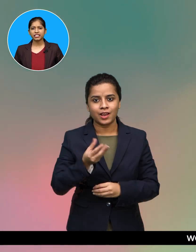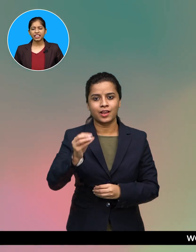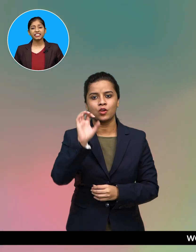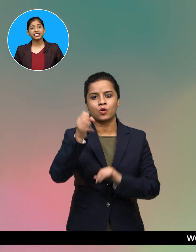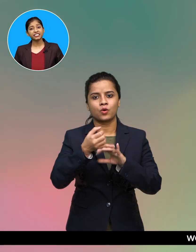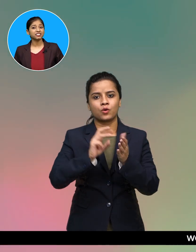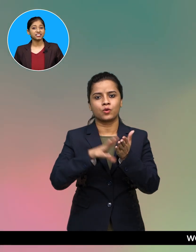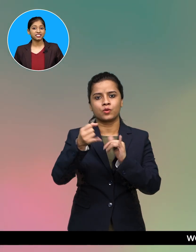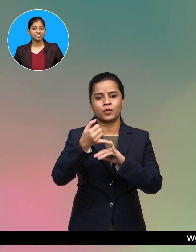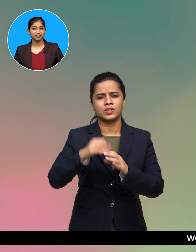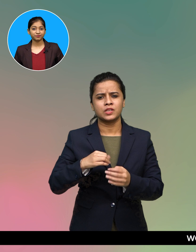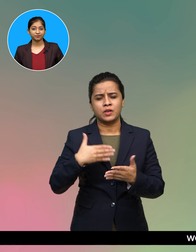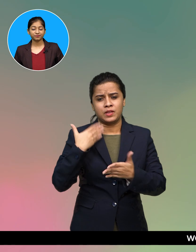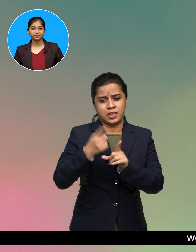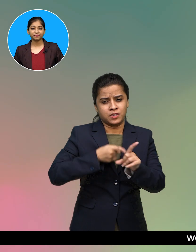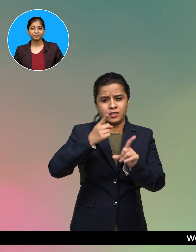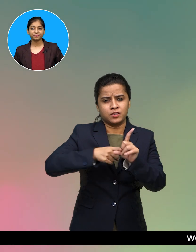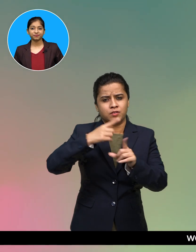would take years.